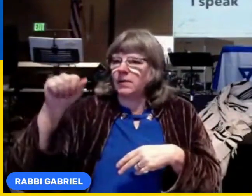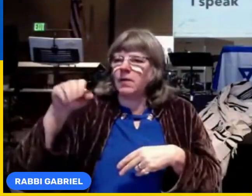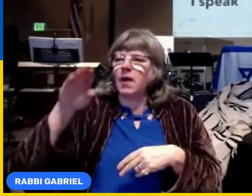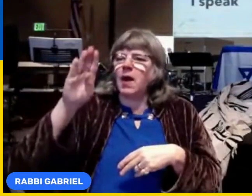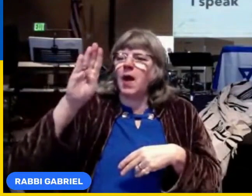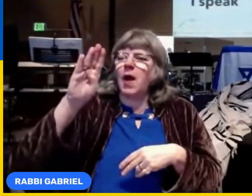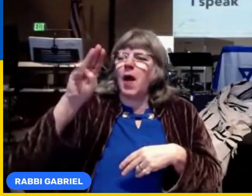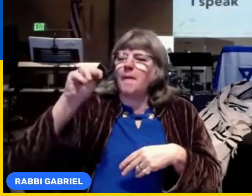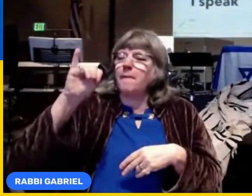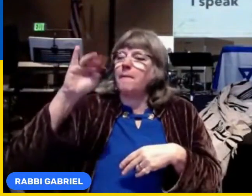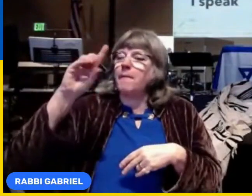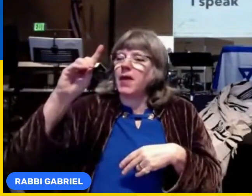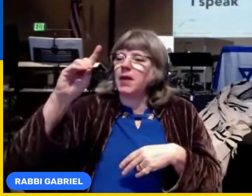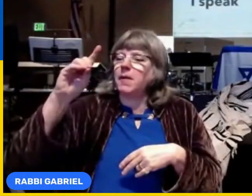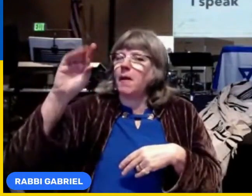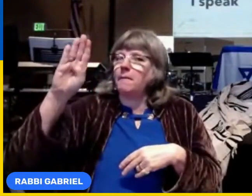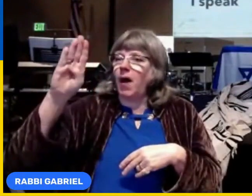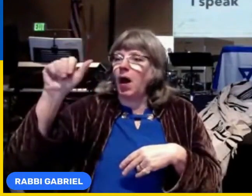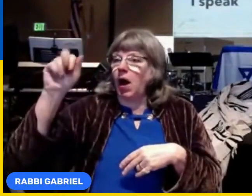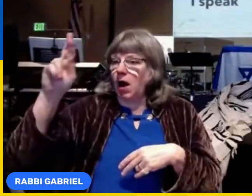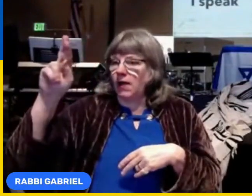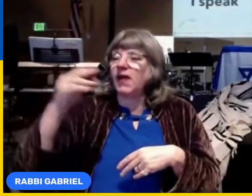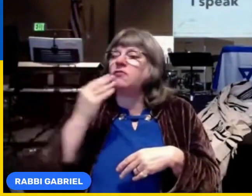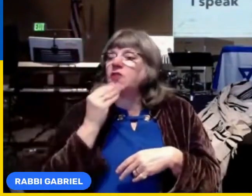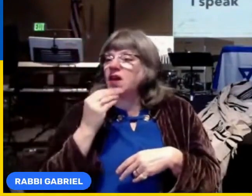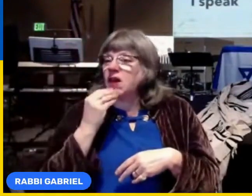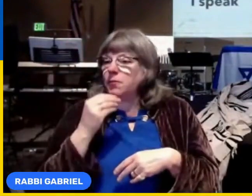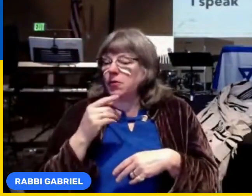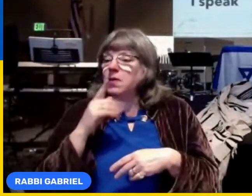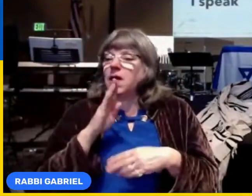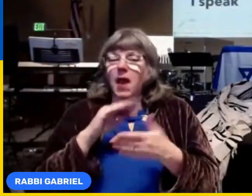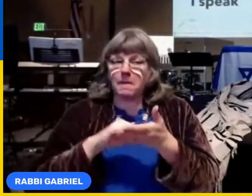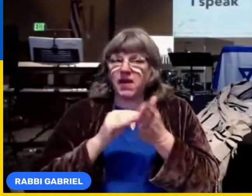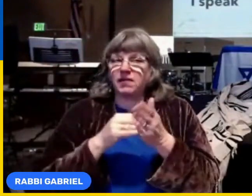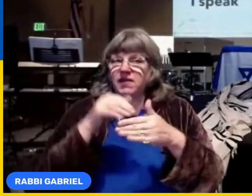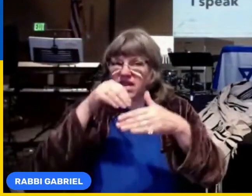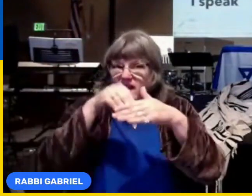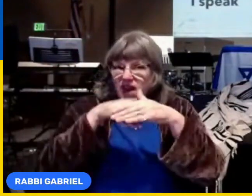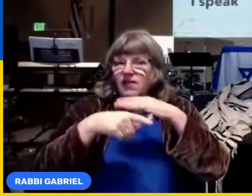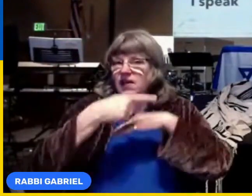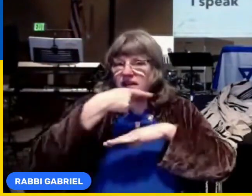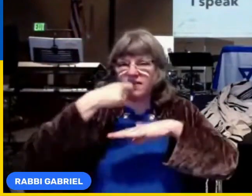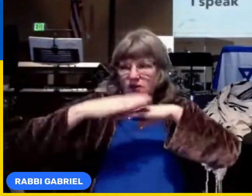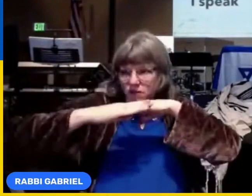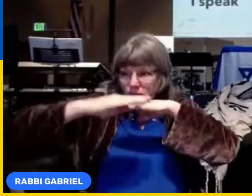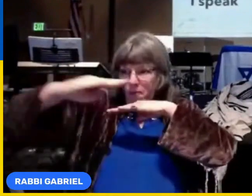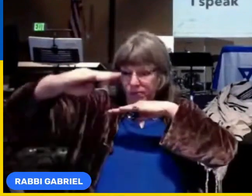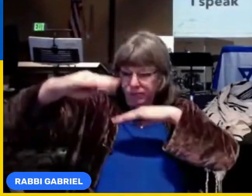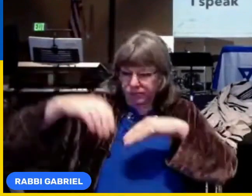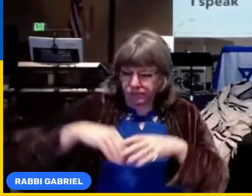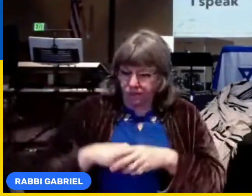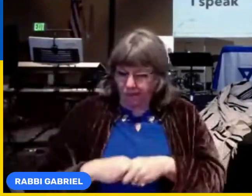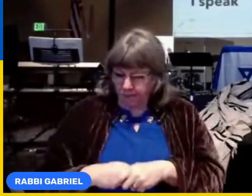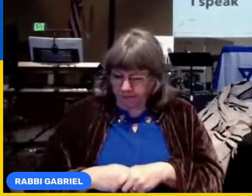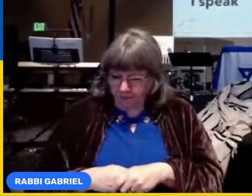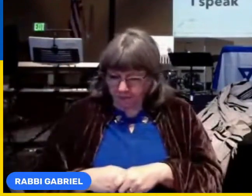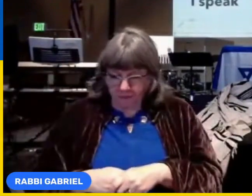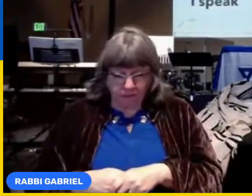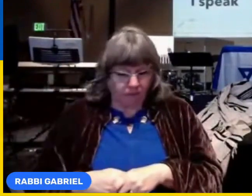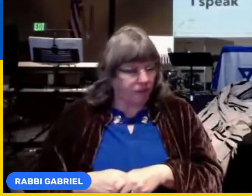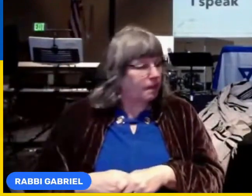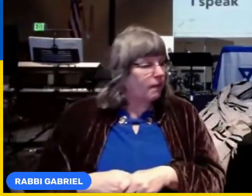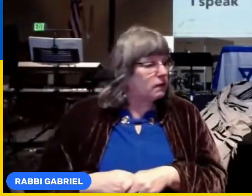desert or the wilderness. That's fine. You know, Midbar. And the word under is also